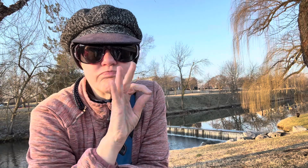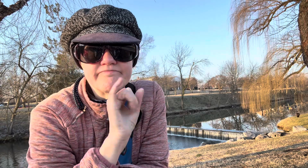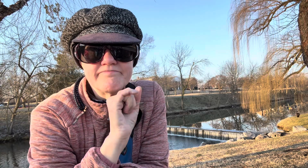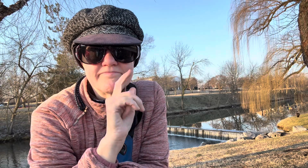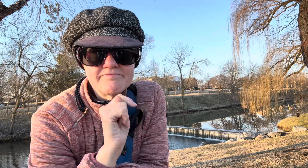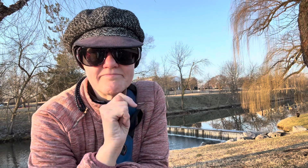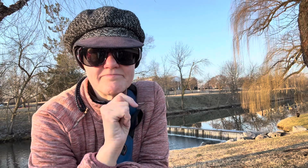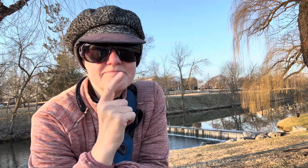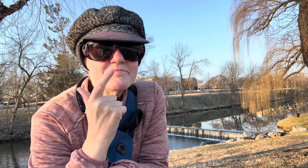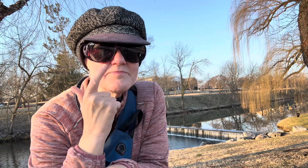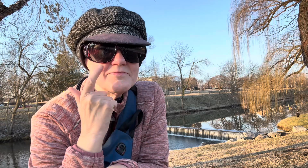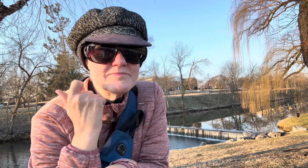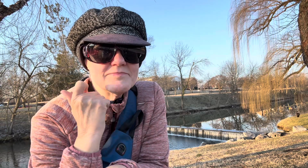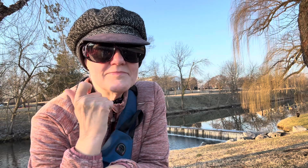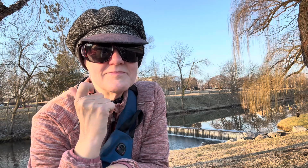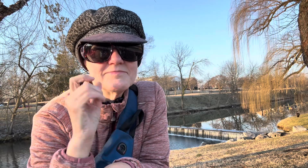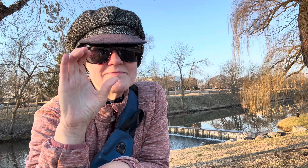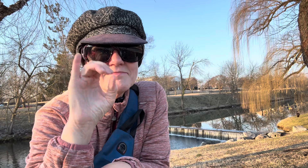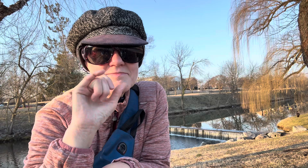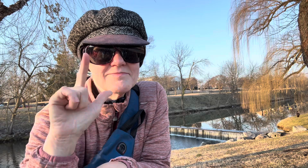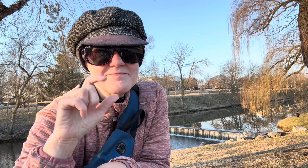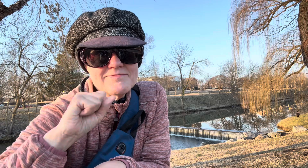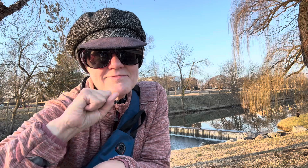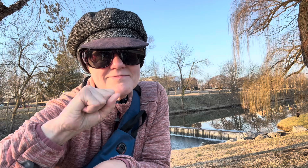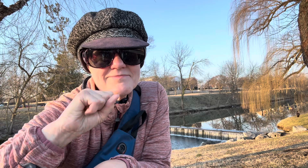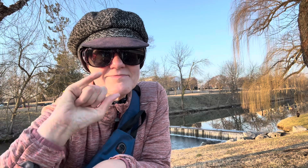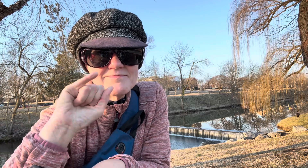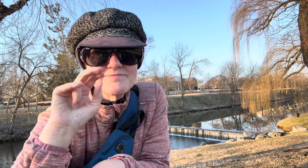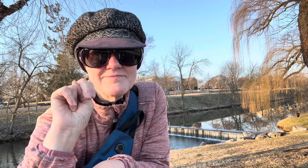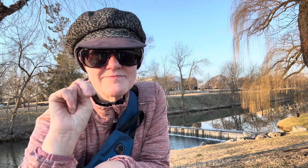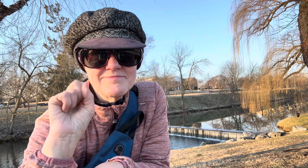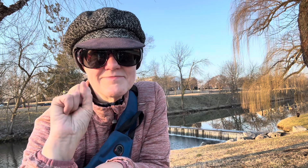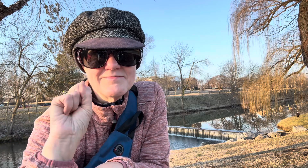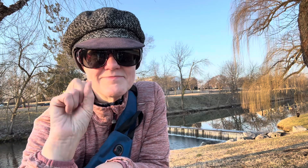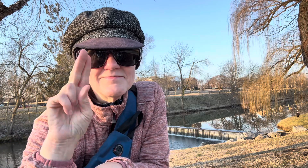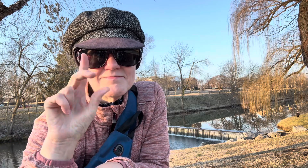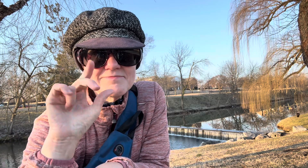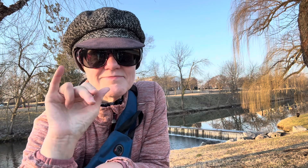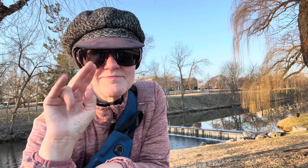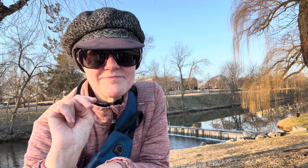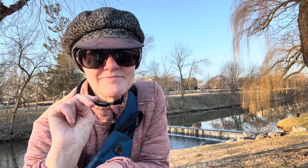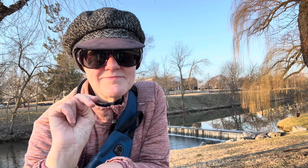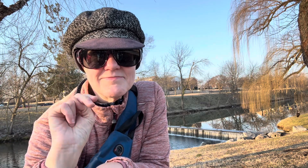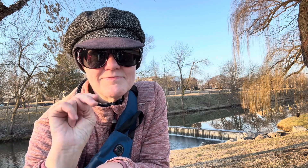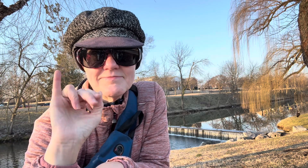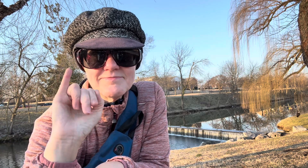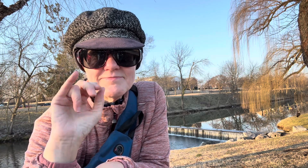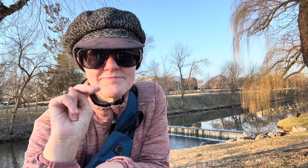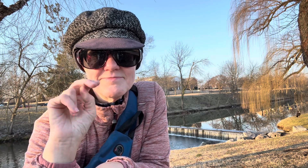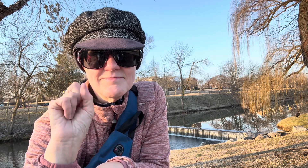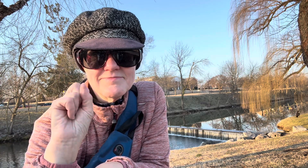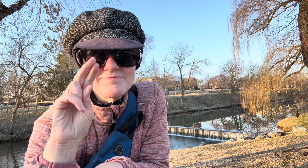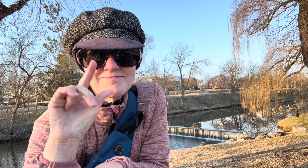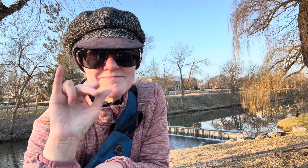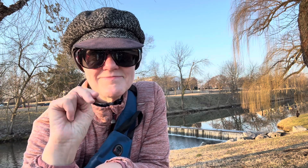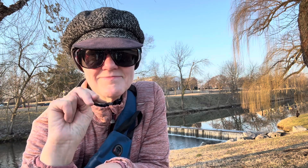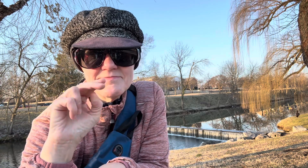you're not burning the carbs because your cells are resistant to insulin, then the job of